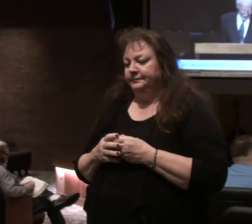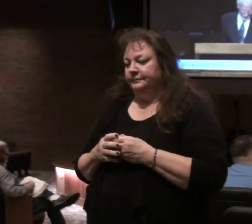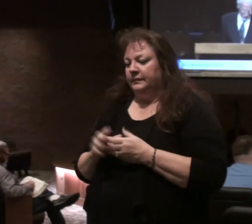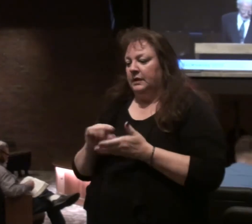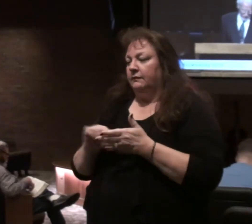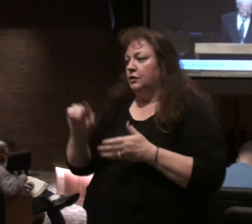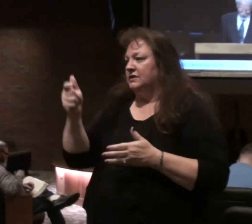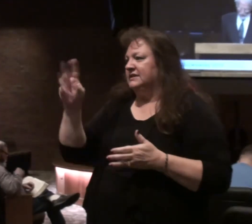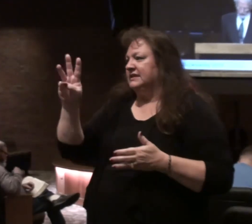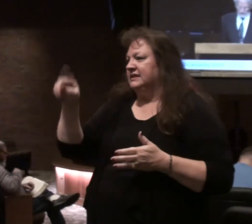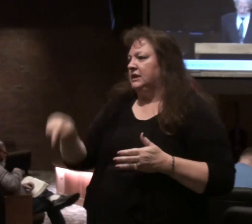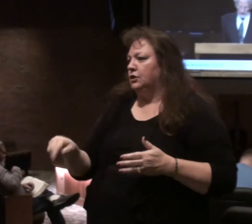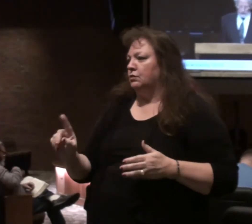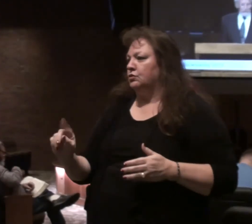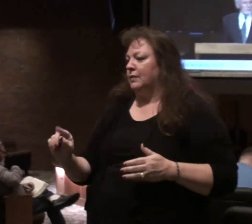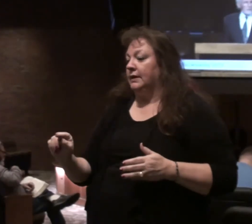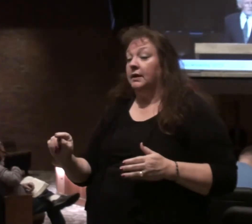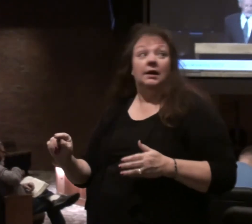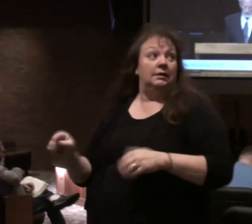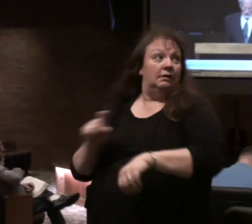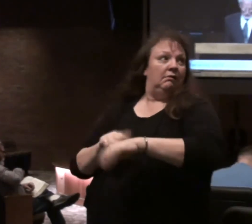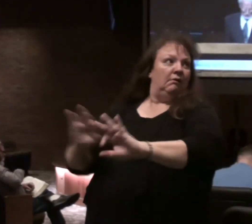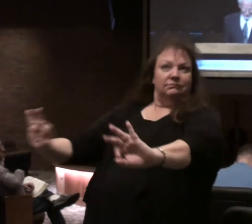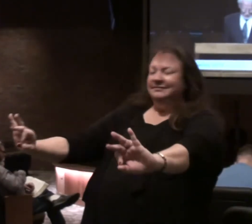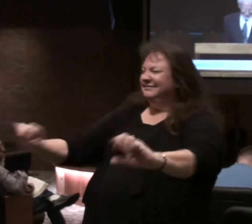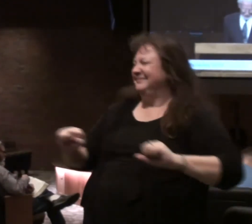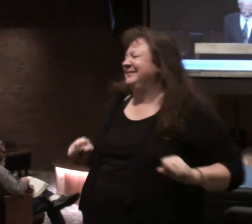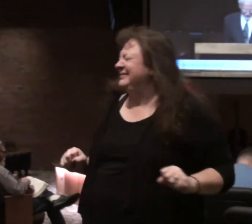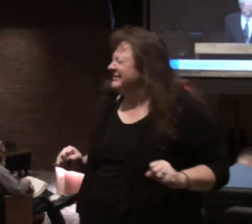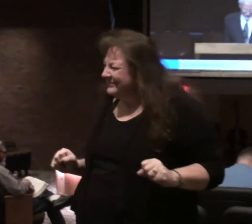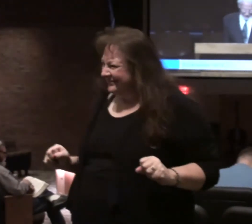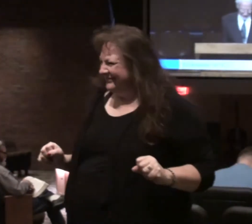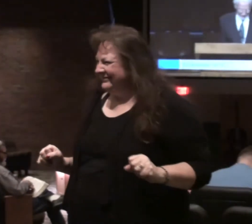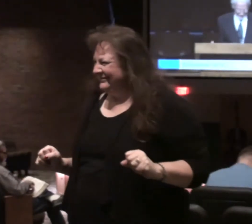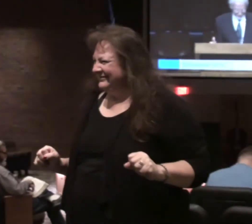Look at verses 16 to 20. See, we're going to make this.